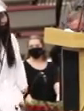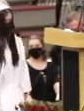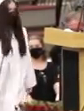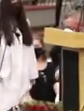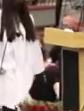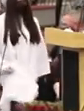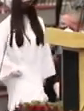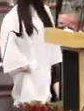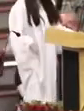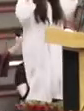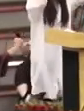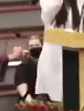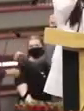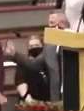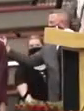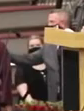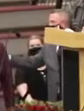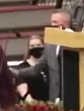Mislook.